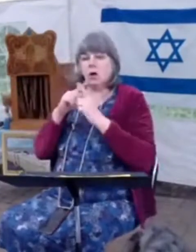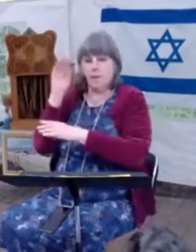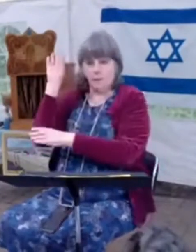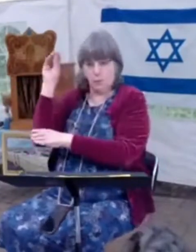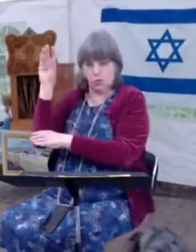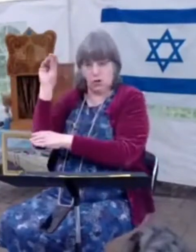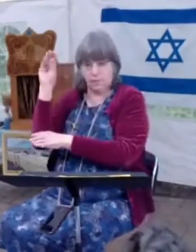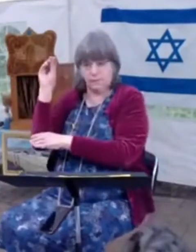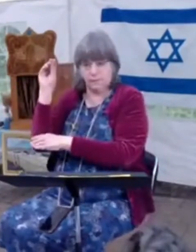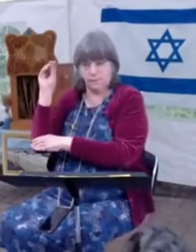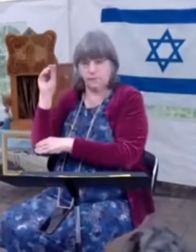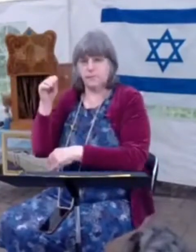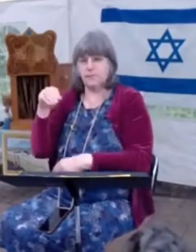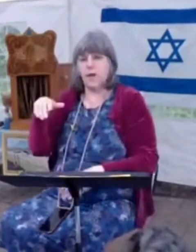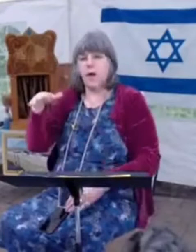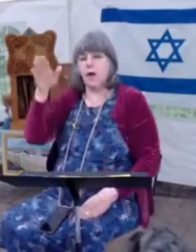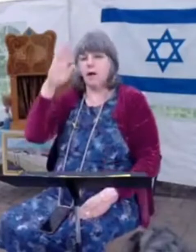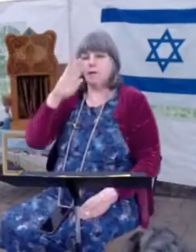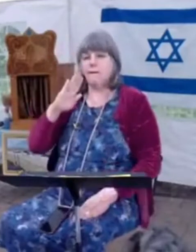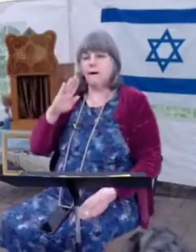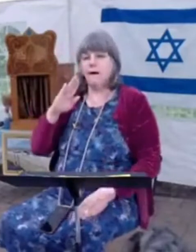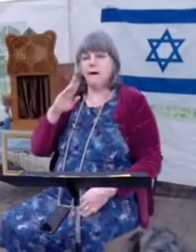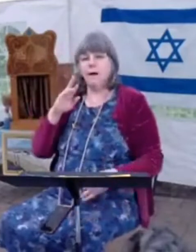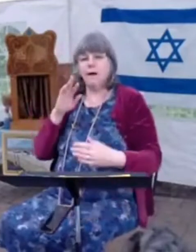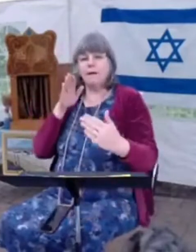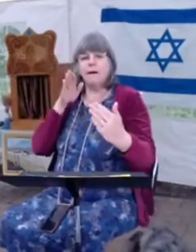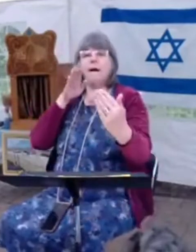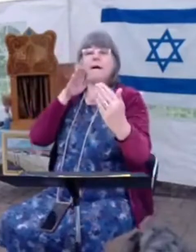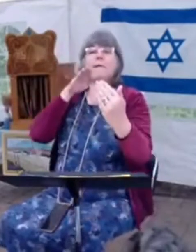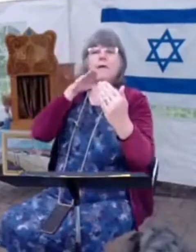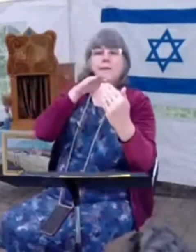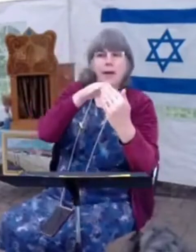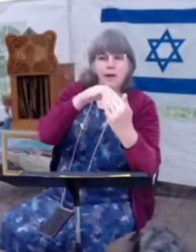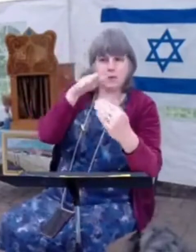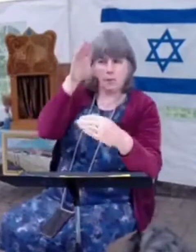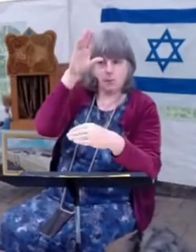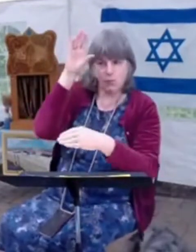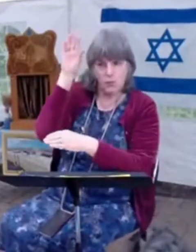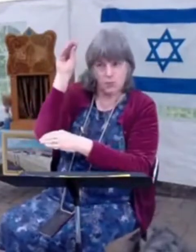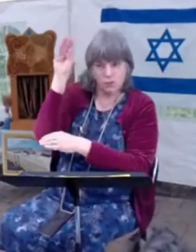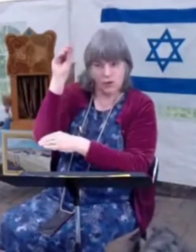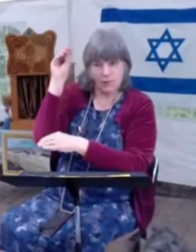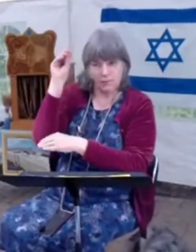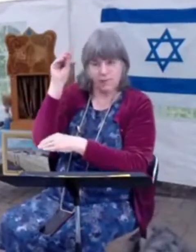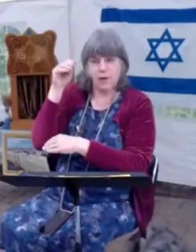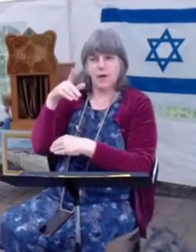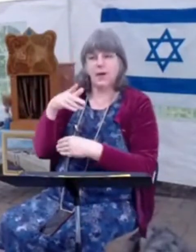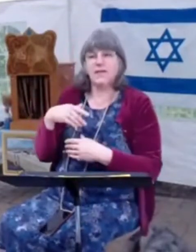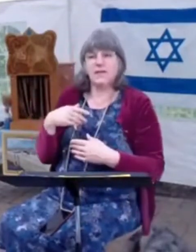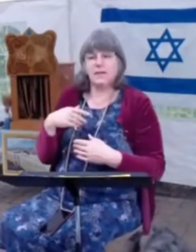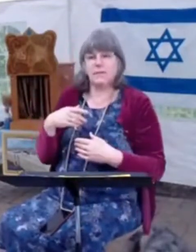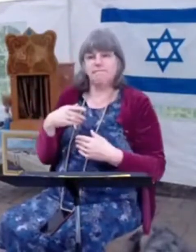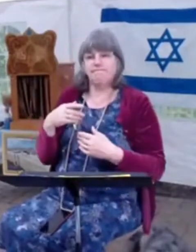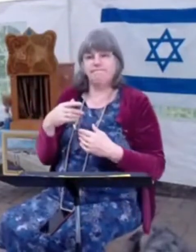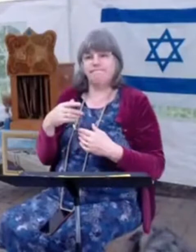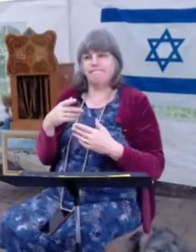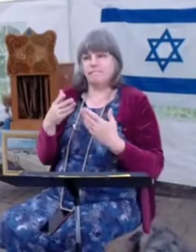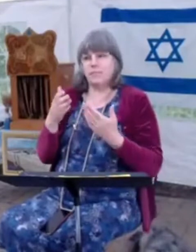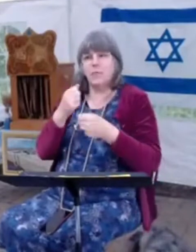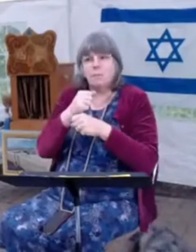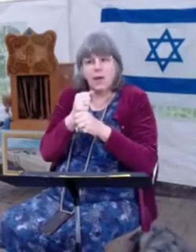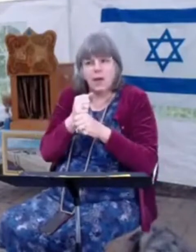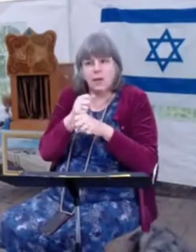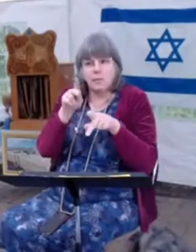Hashem reaching out to Moshe with another rapprochement to bring people even closer to